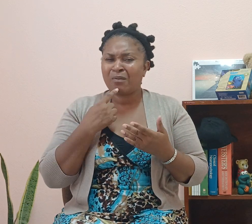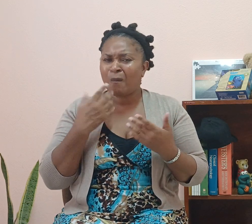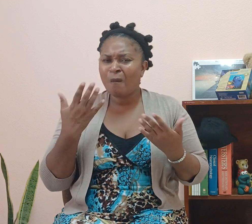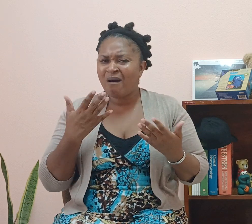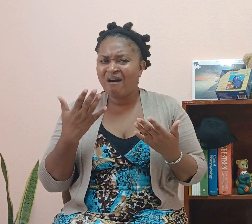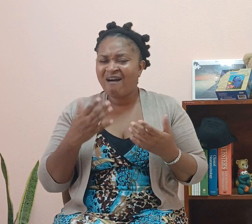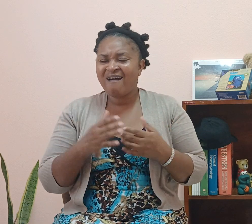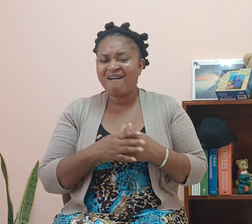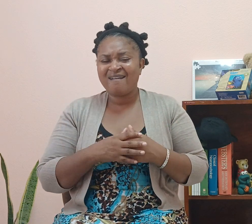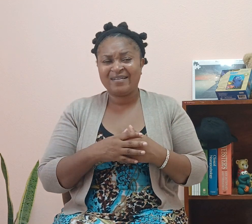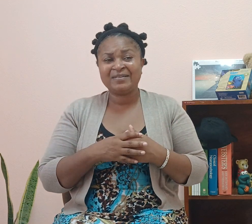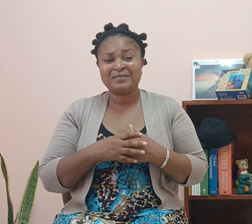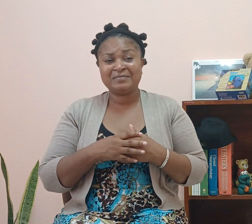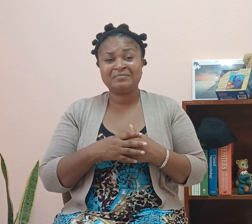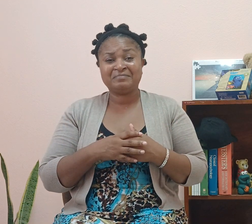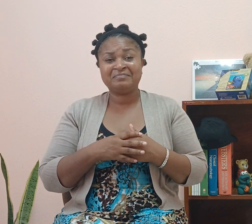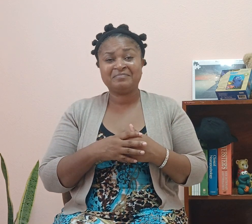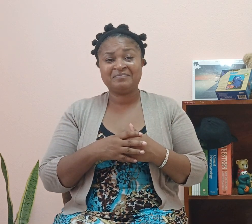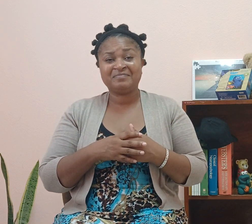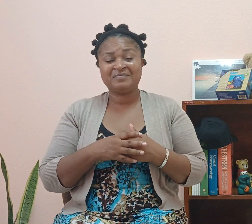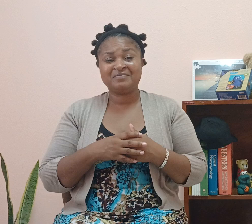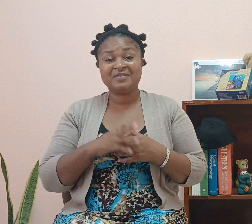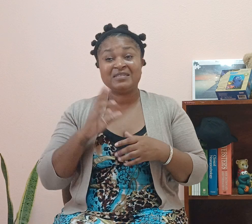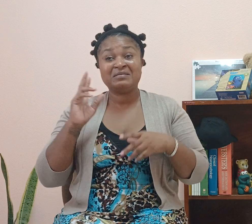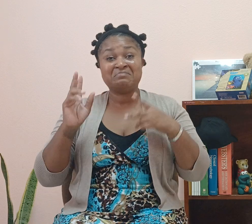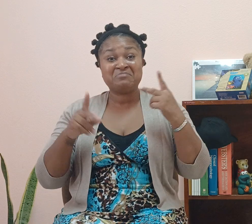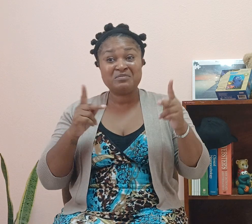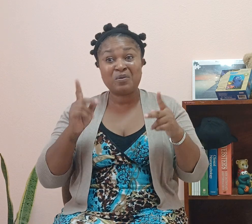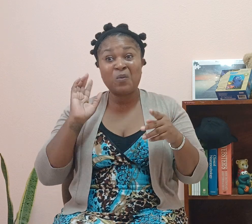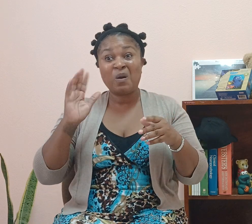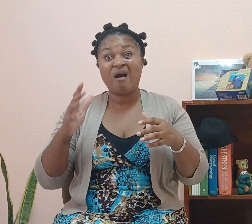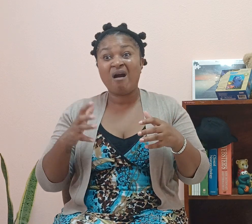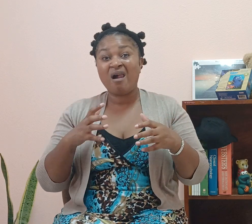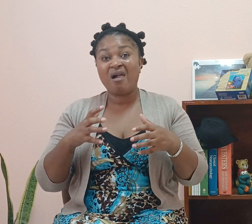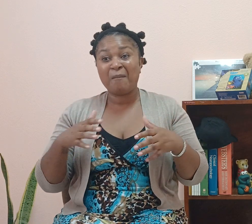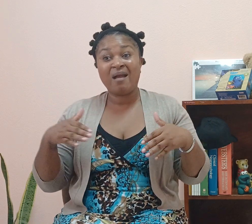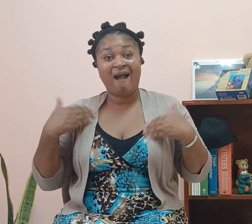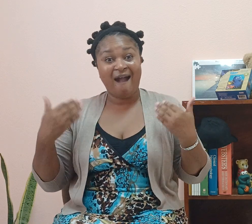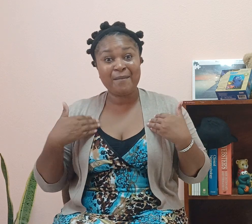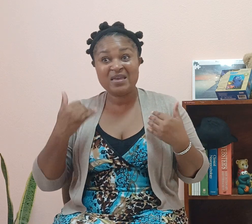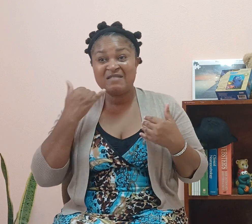Happy are people who are hungry and thirst for righteousness,